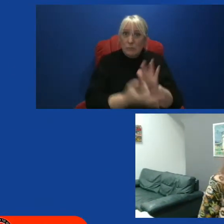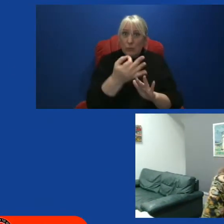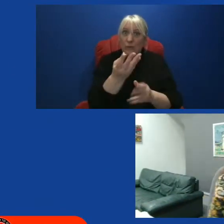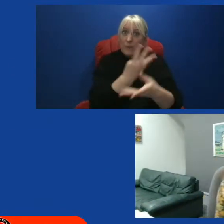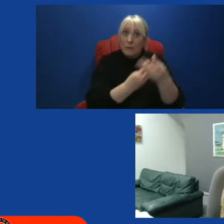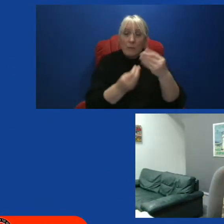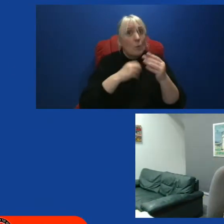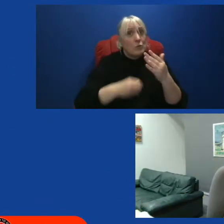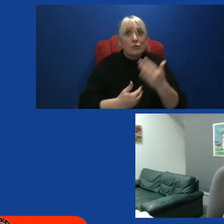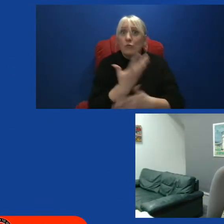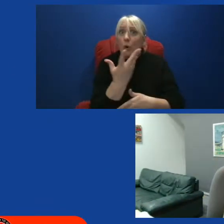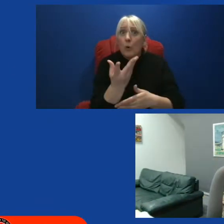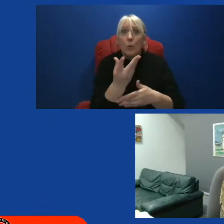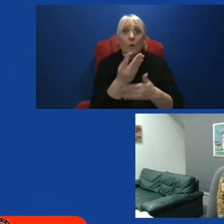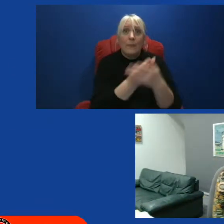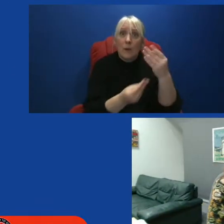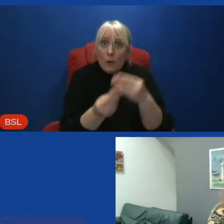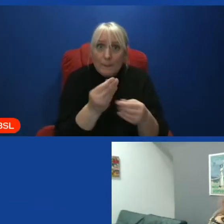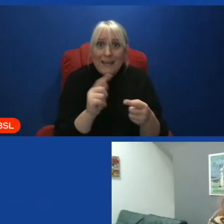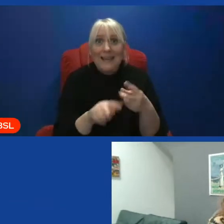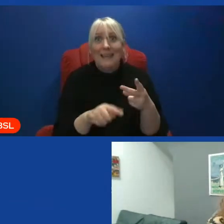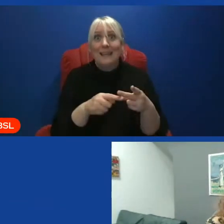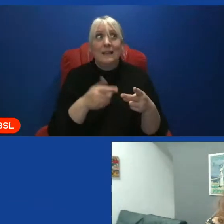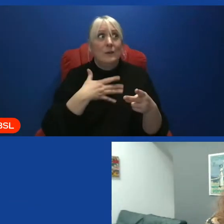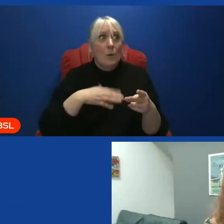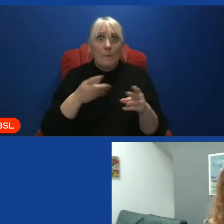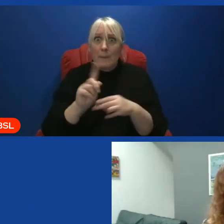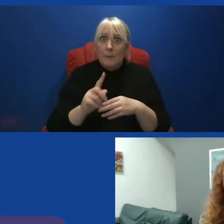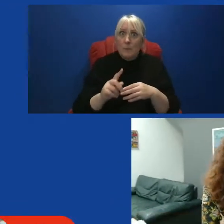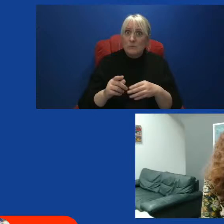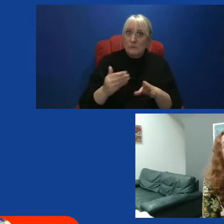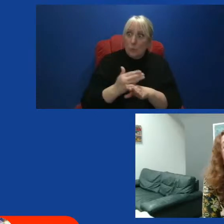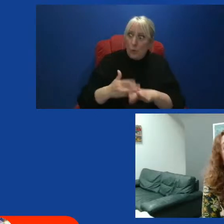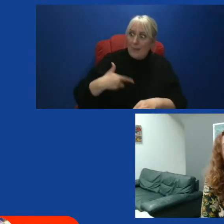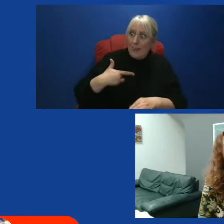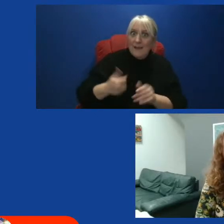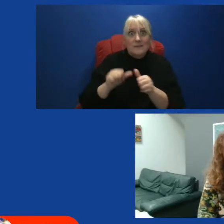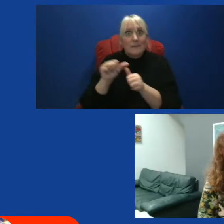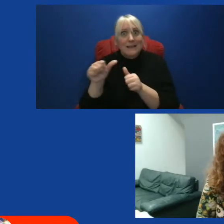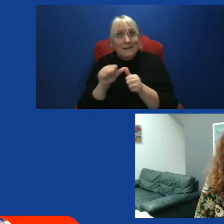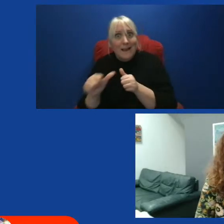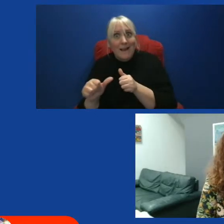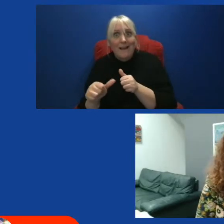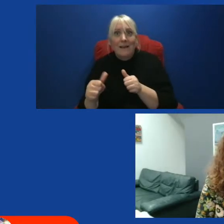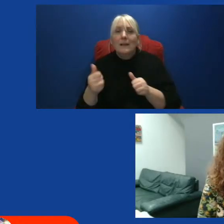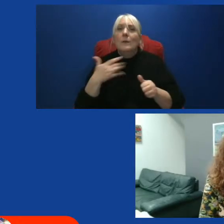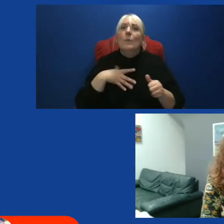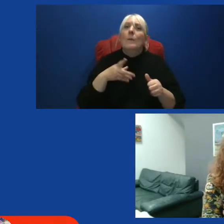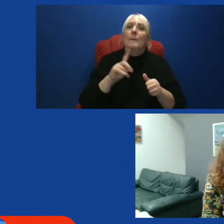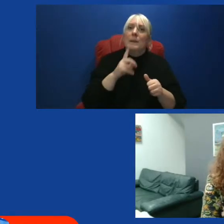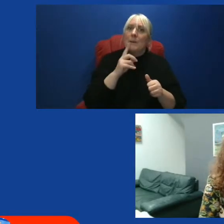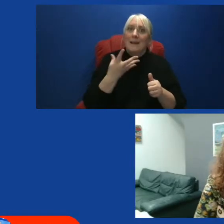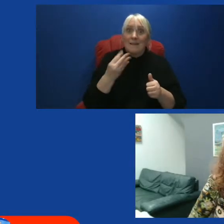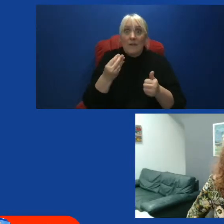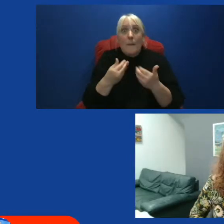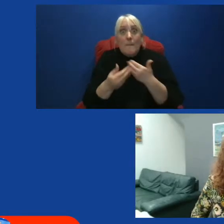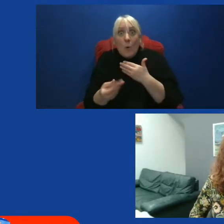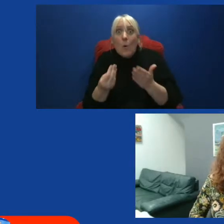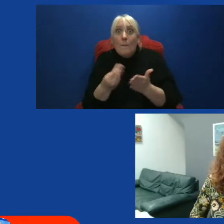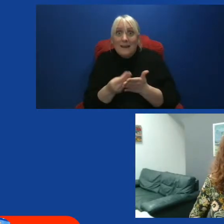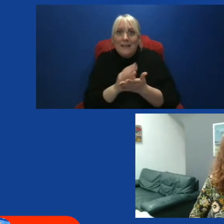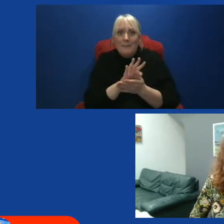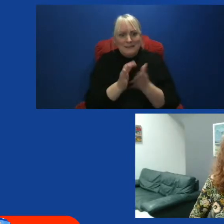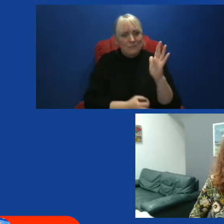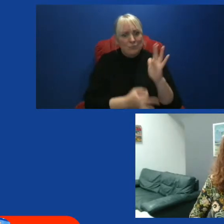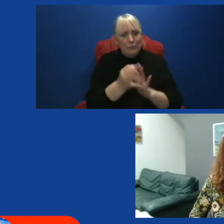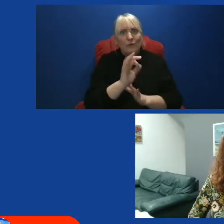the economy, if you want to make people's working lives better, but also you want to put more money in people's pockets to give them a better standard